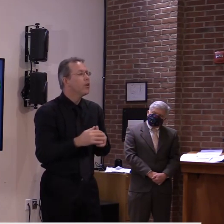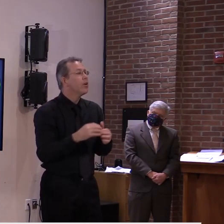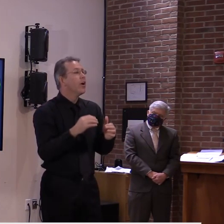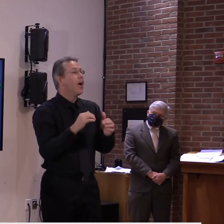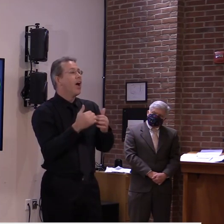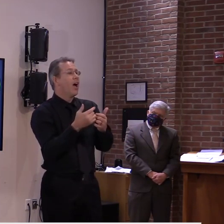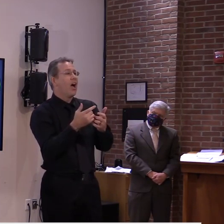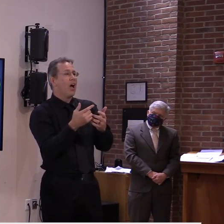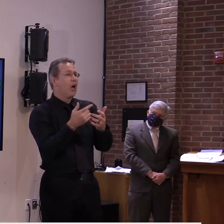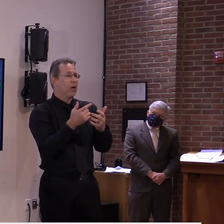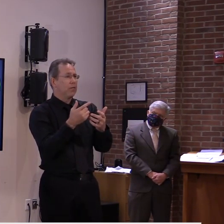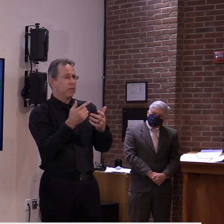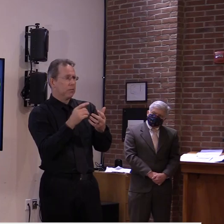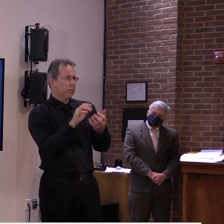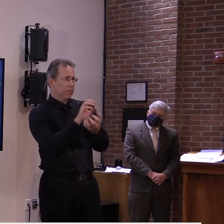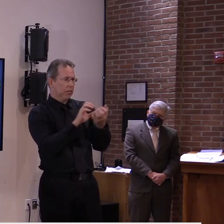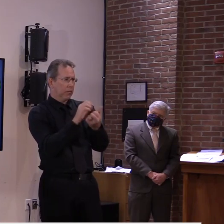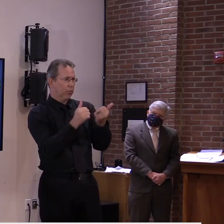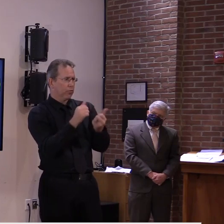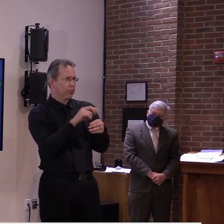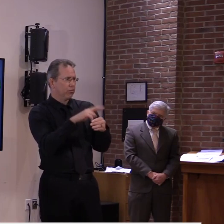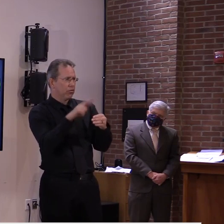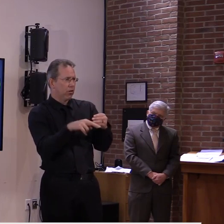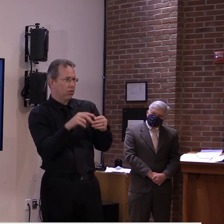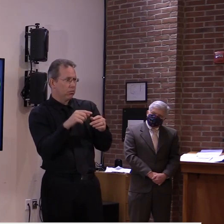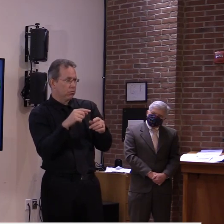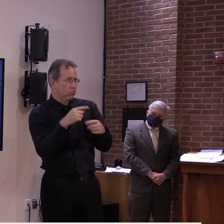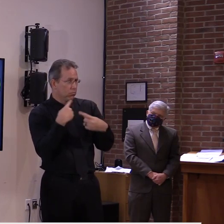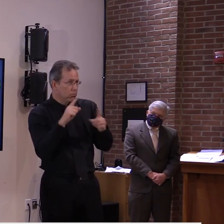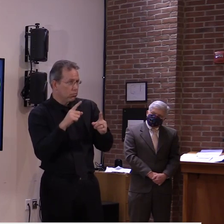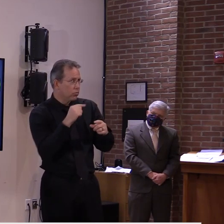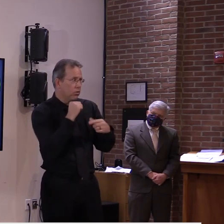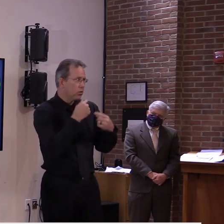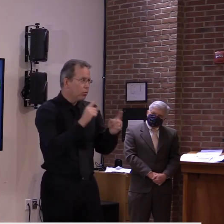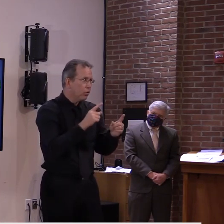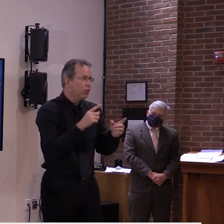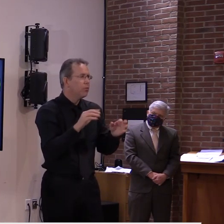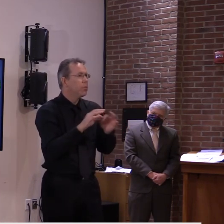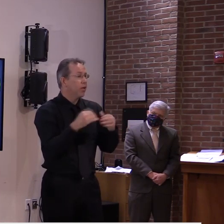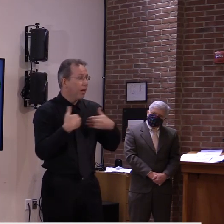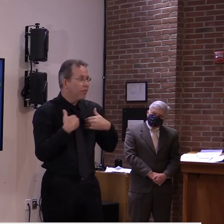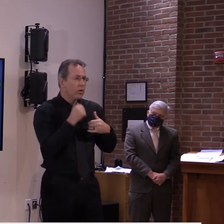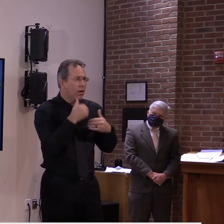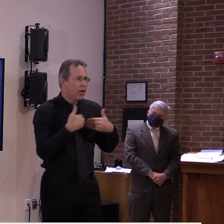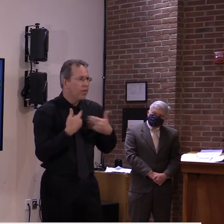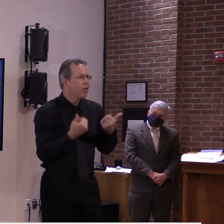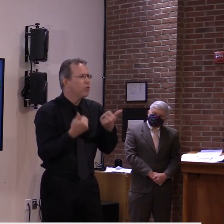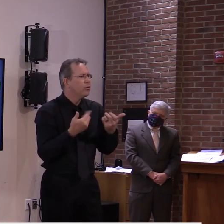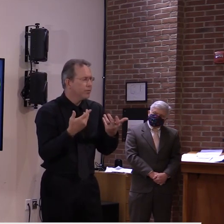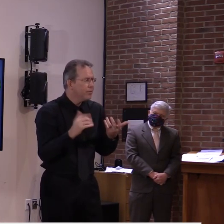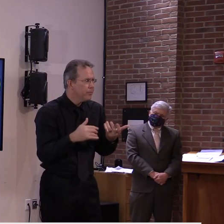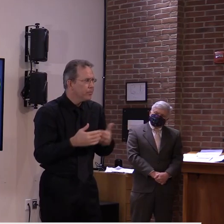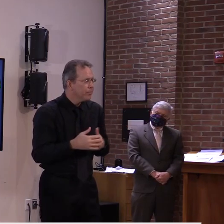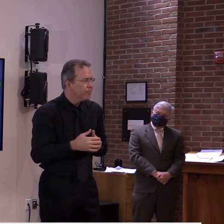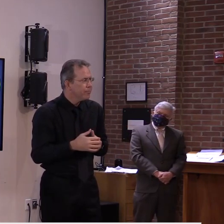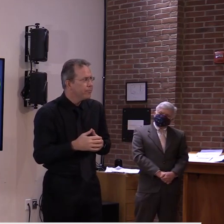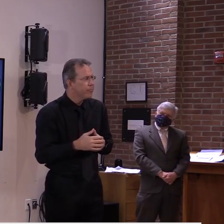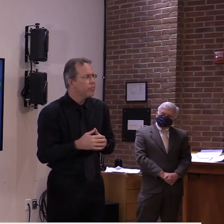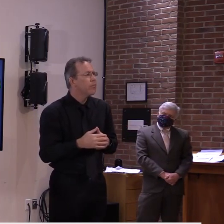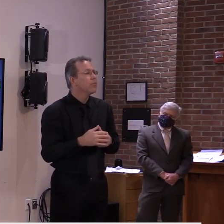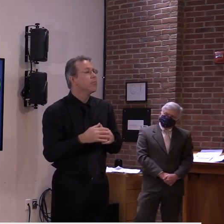illness. So sometimes they'll test negative, sometimes they'll test positive, and the best way to avoid that is to not test